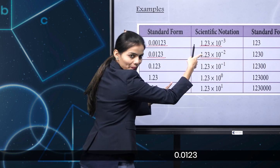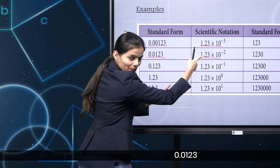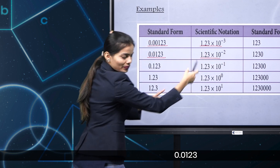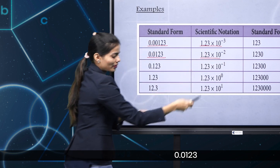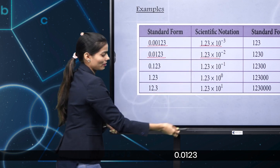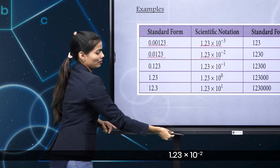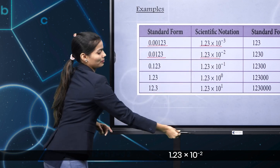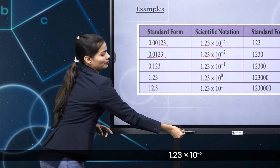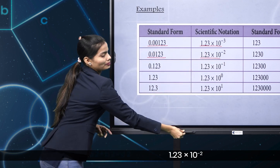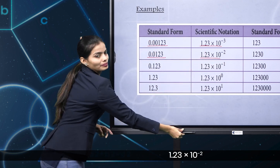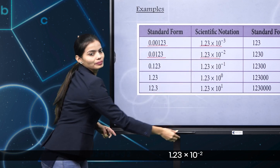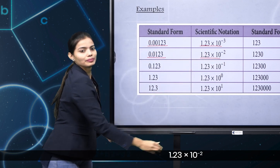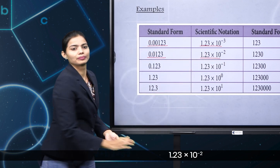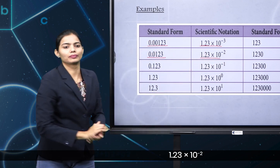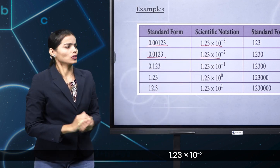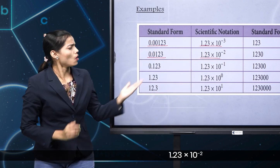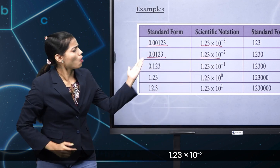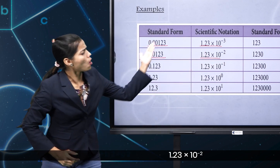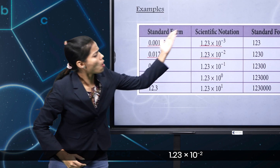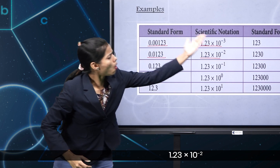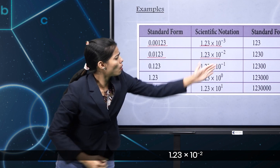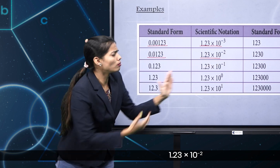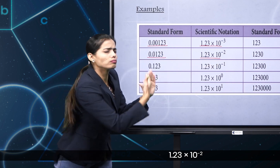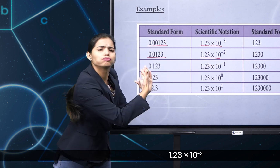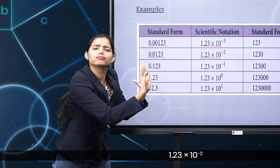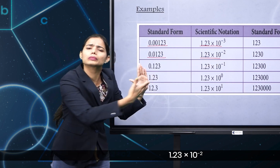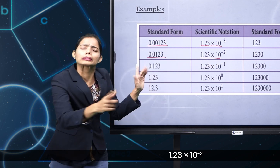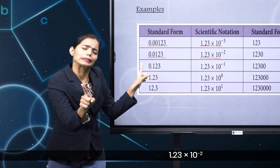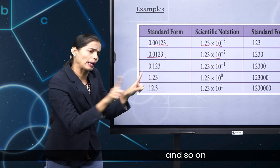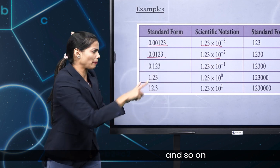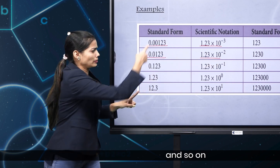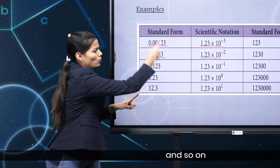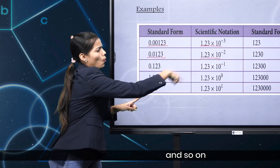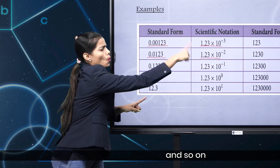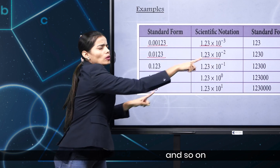0.0123 1.23 into 10 to the power minus 2, and so on.